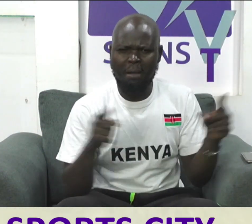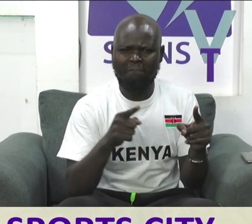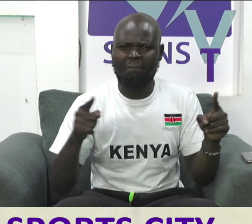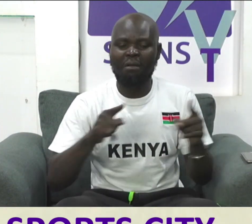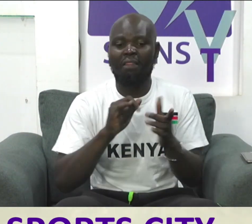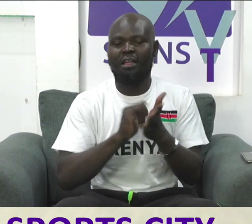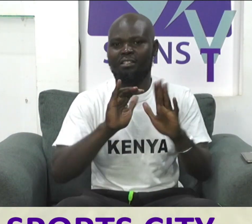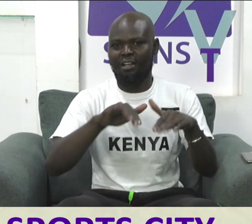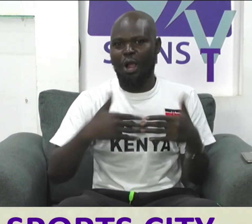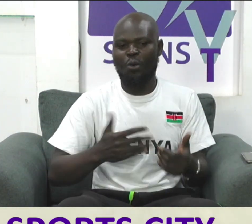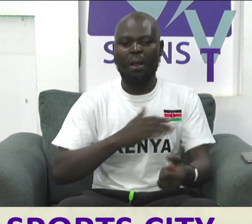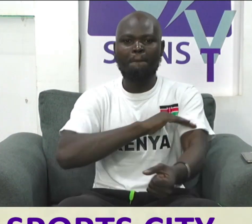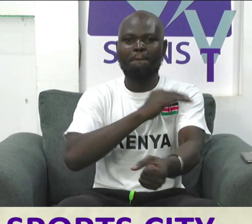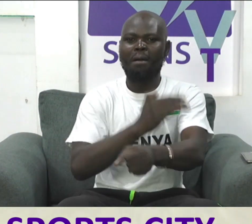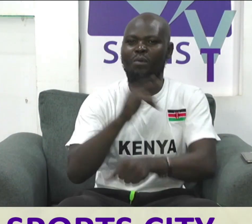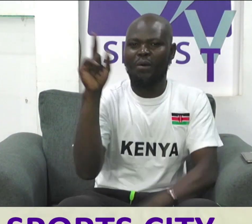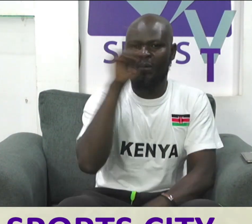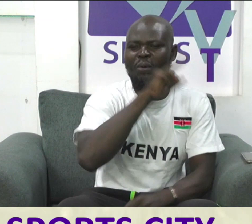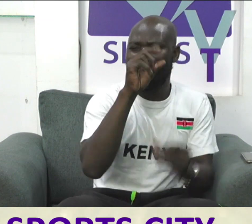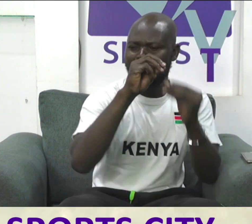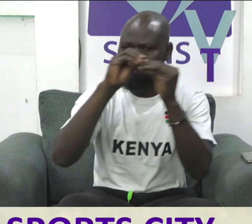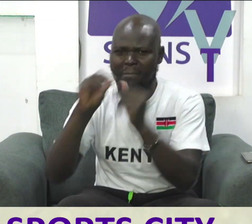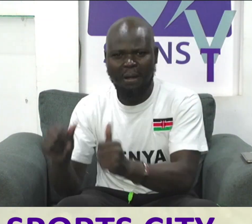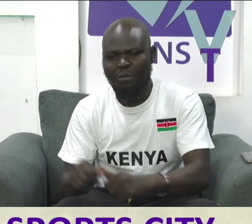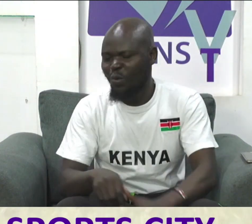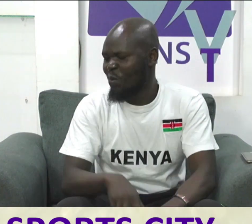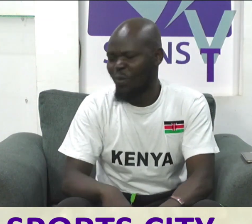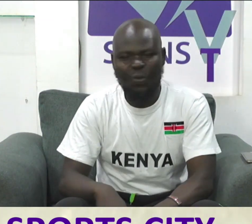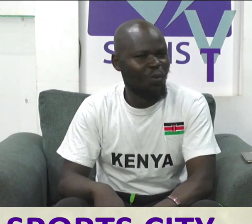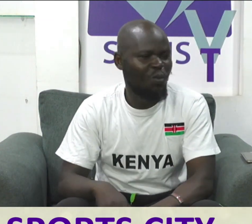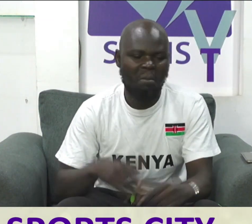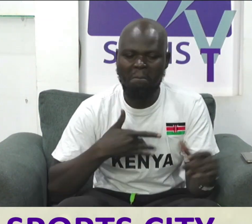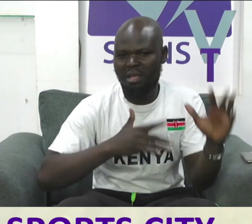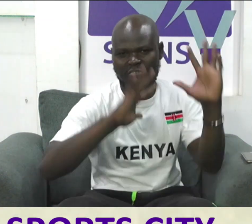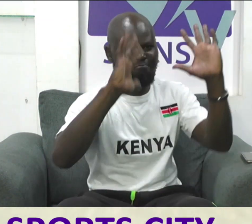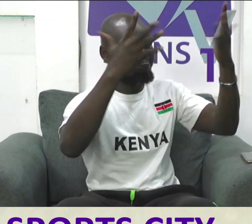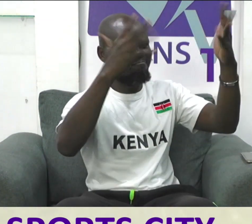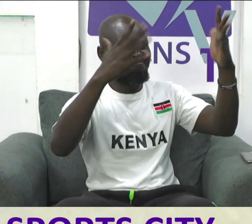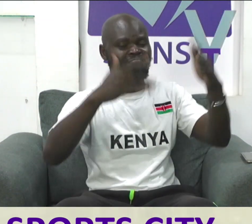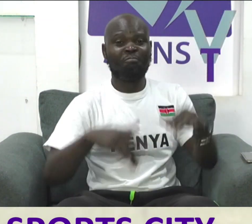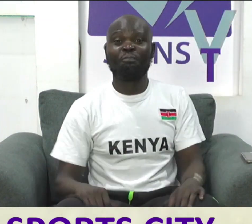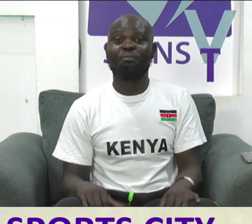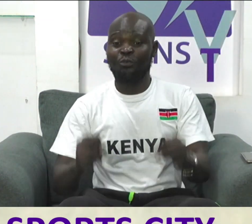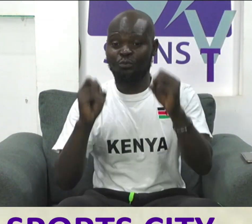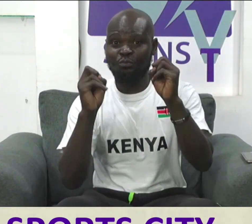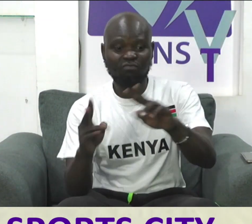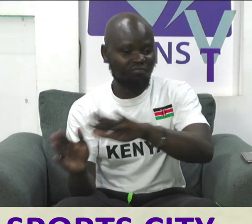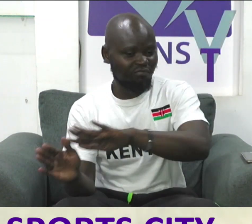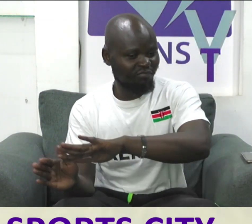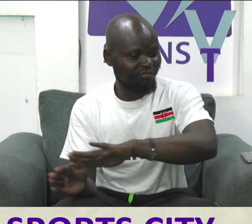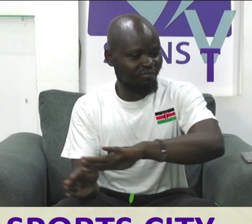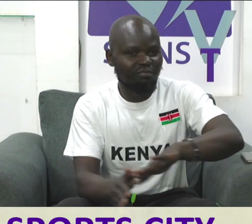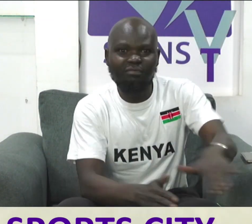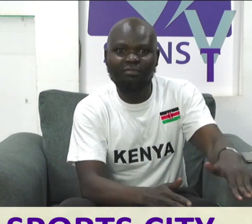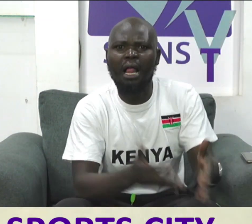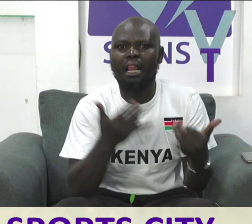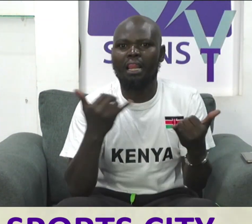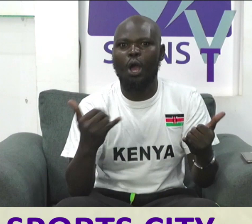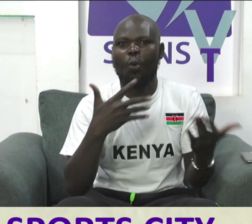good. They're doing their trainings, but they're very much empowered to an extent that they can beat big teams. So that